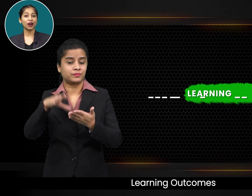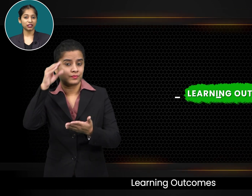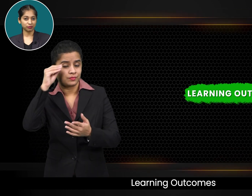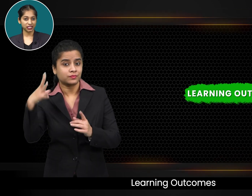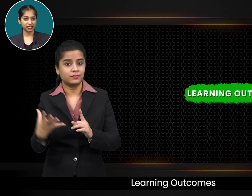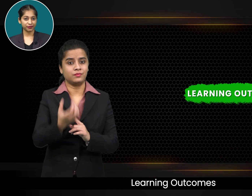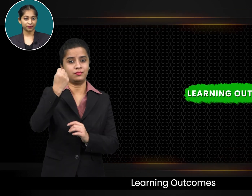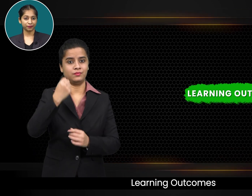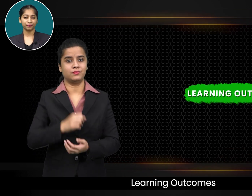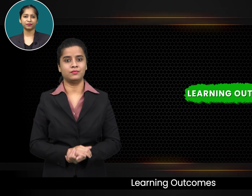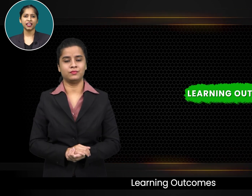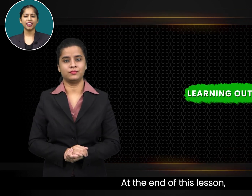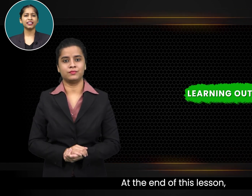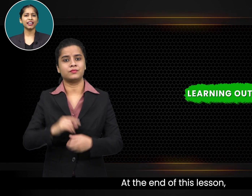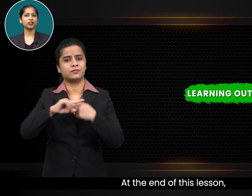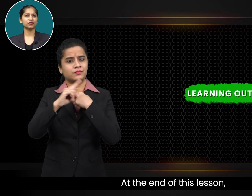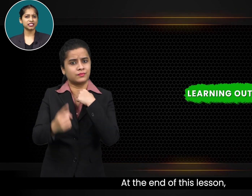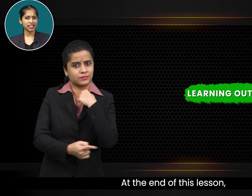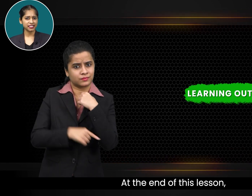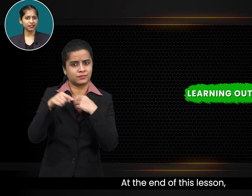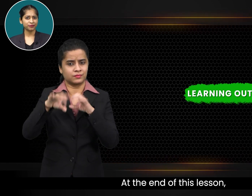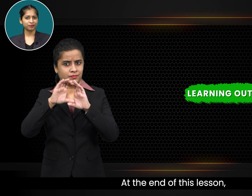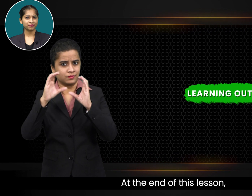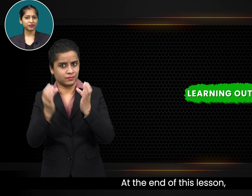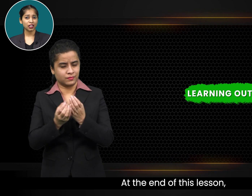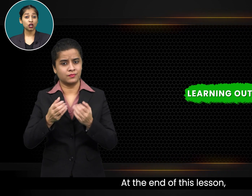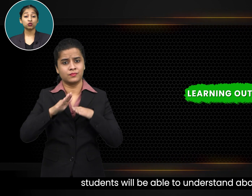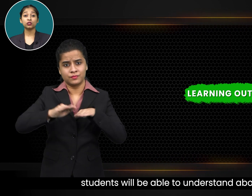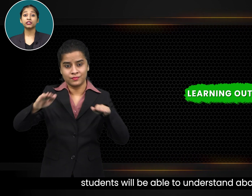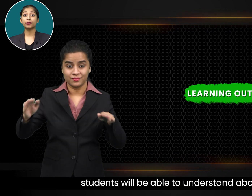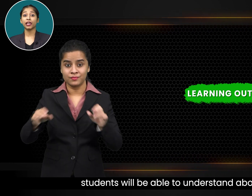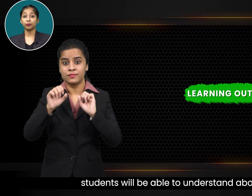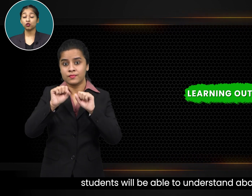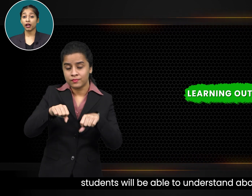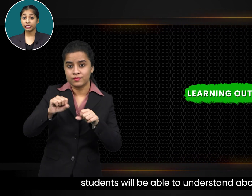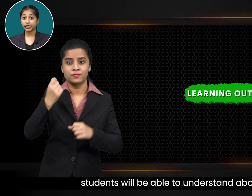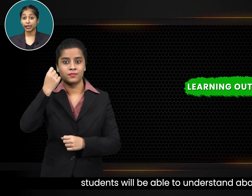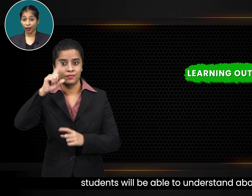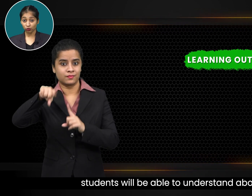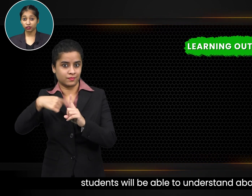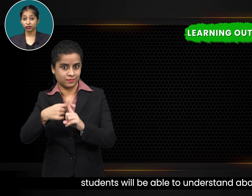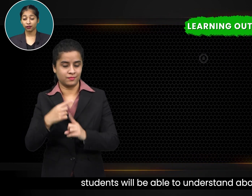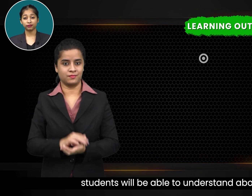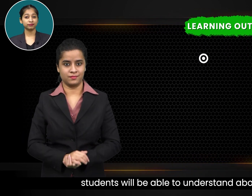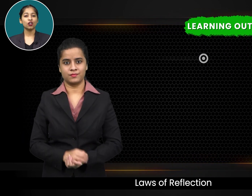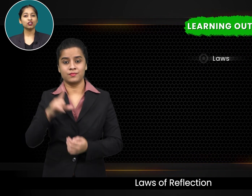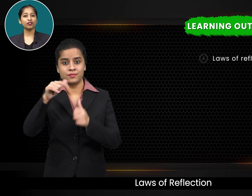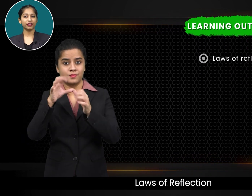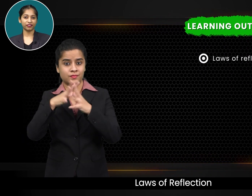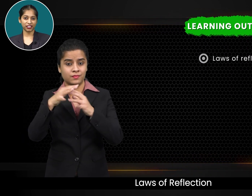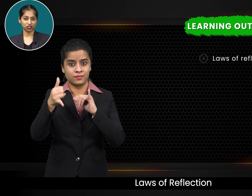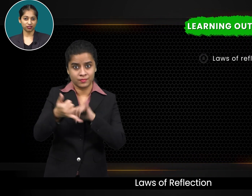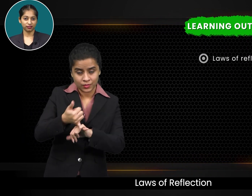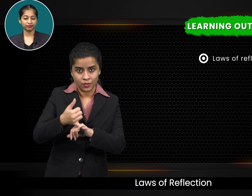Learning outcomes. At the end of this lesson, students will be able to understand about loss